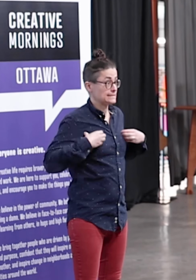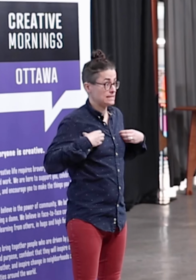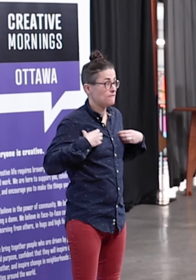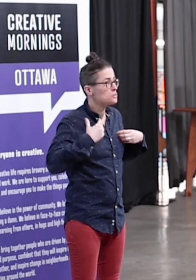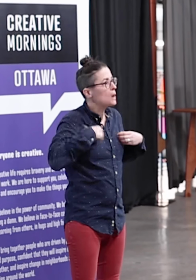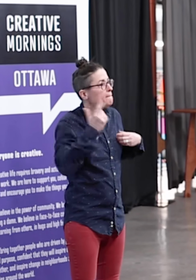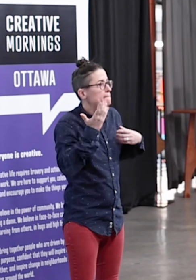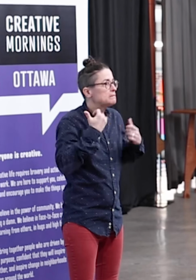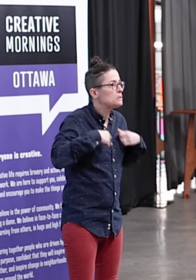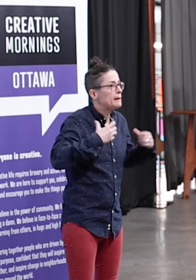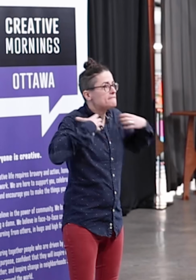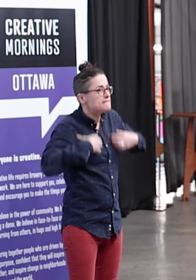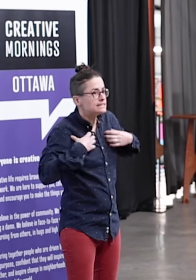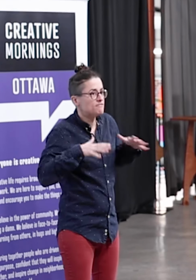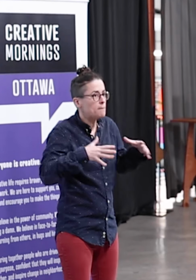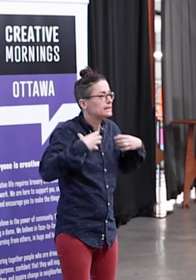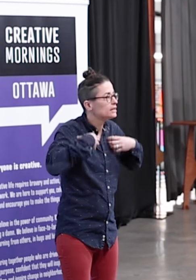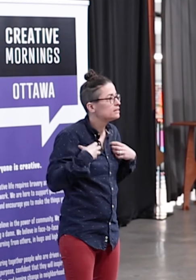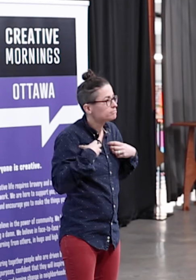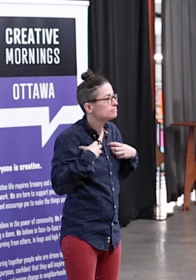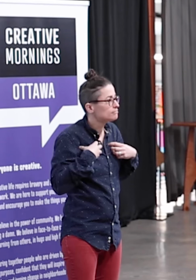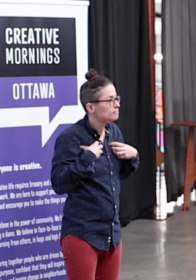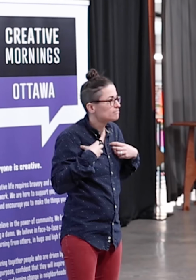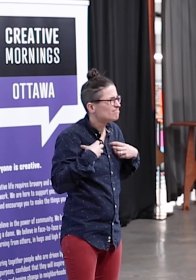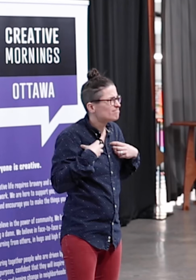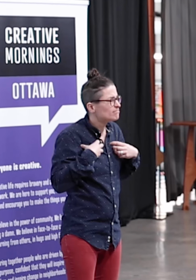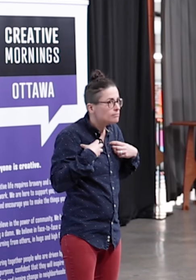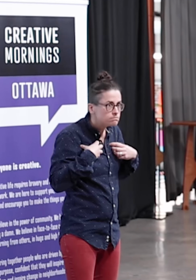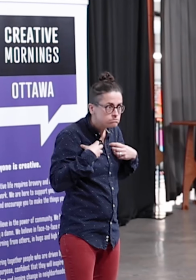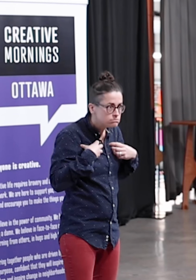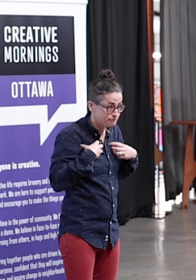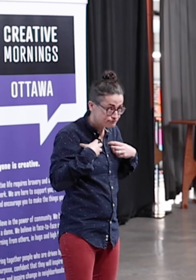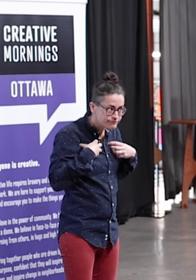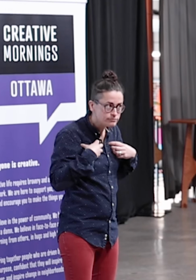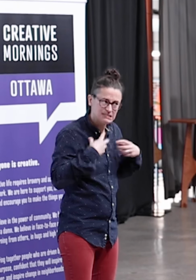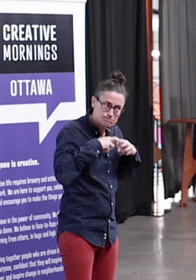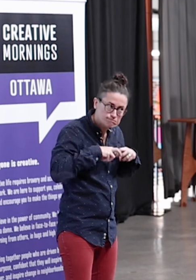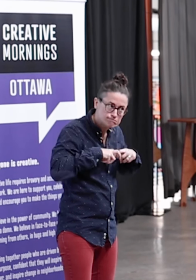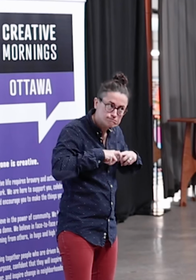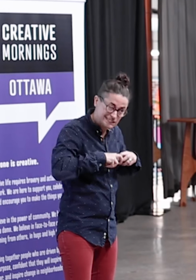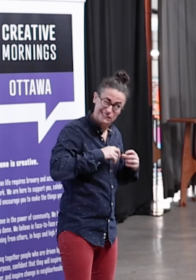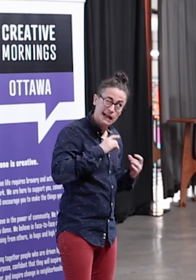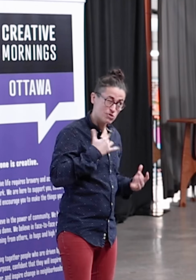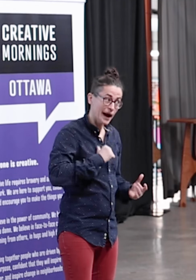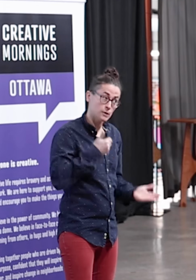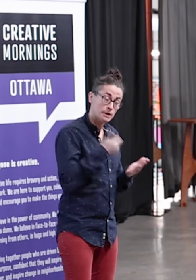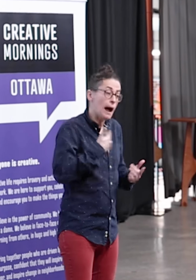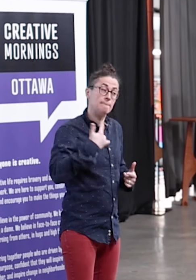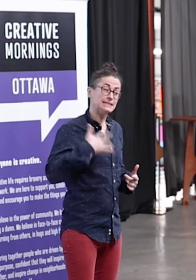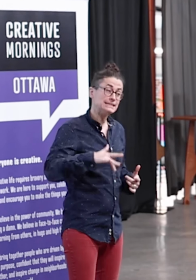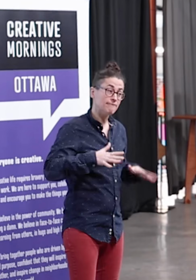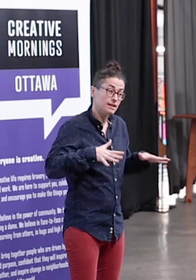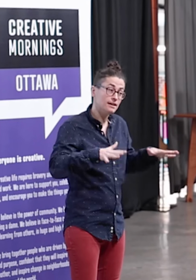No, it was seriously the same thing. I also tried it with a vibrational vest to see if it would work a little bit better. It didn't.